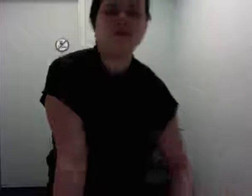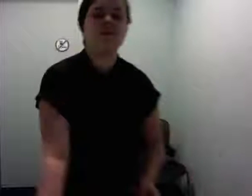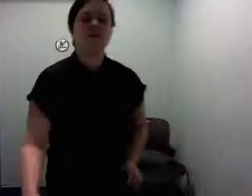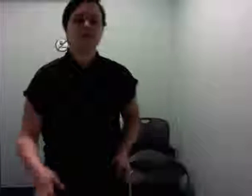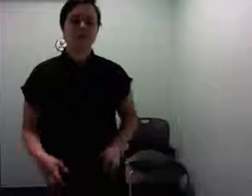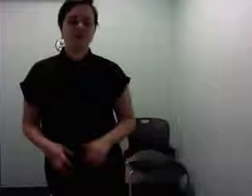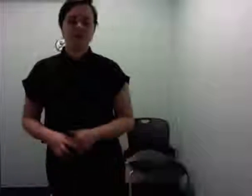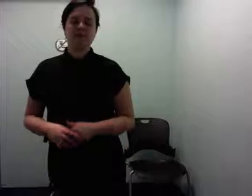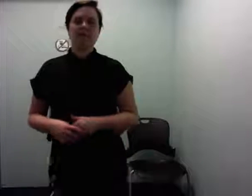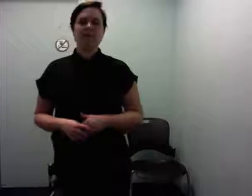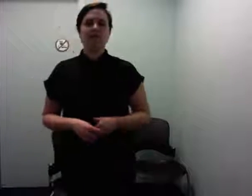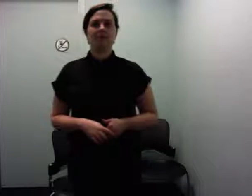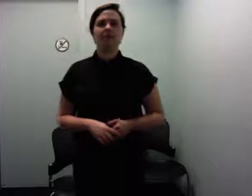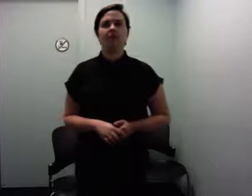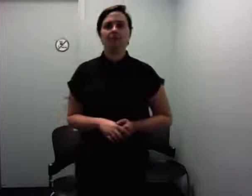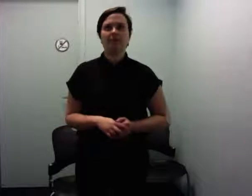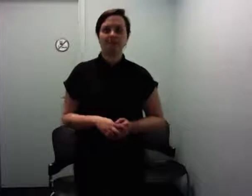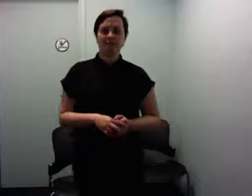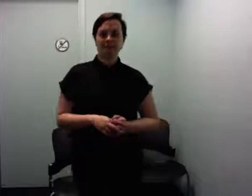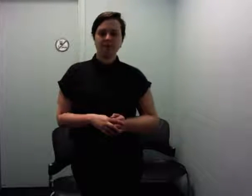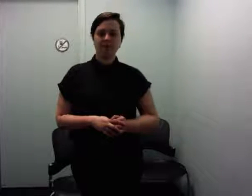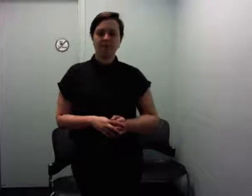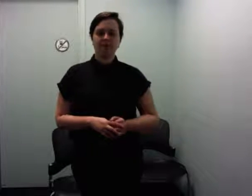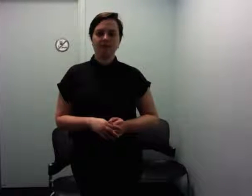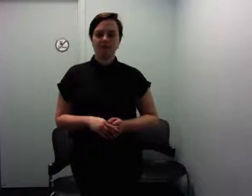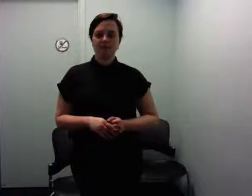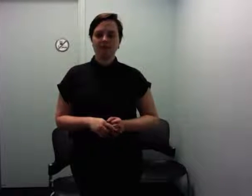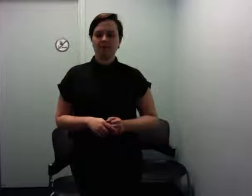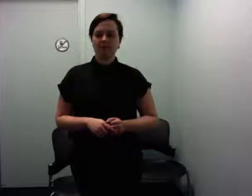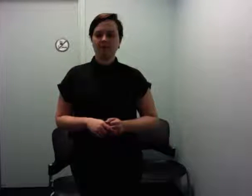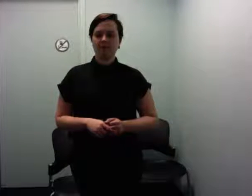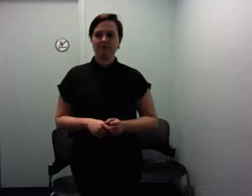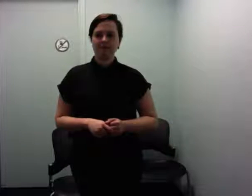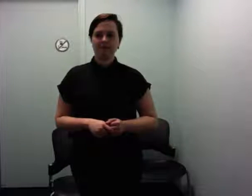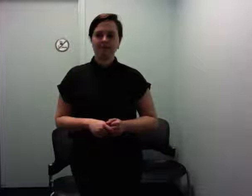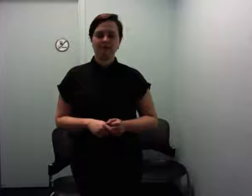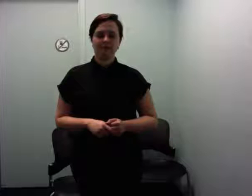Executive Director of UN Women, and distinguished guests.